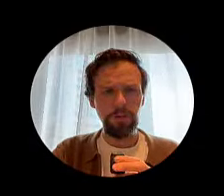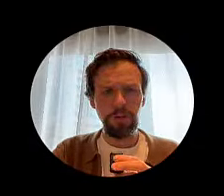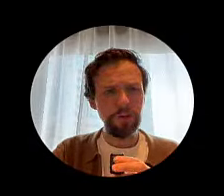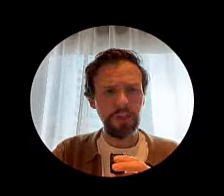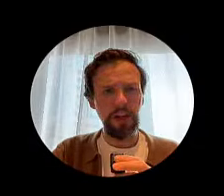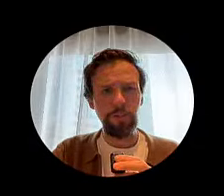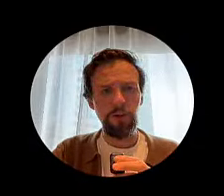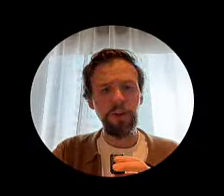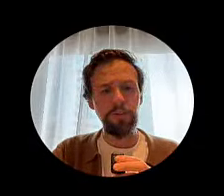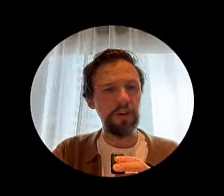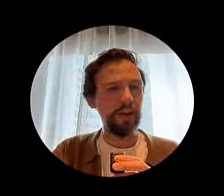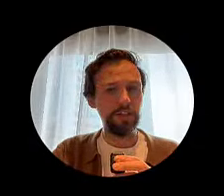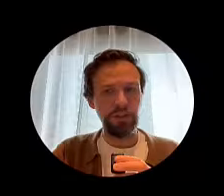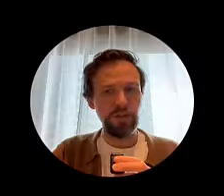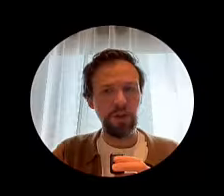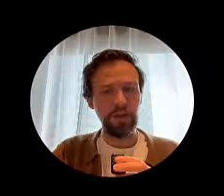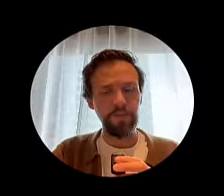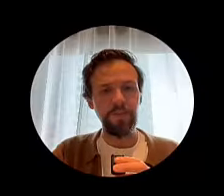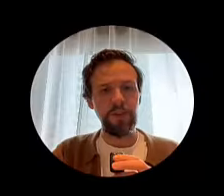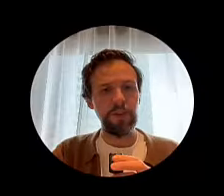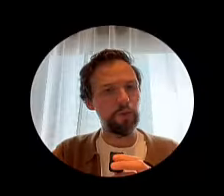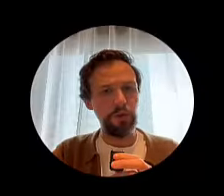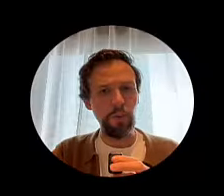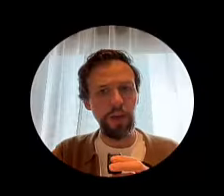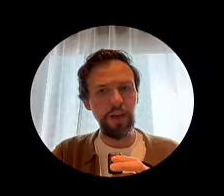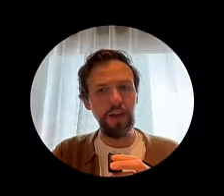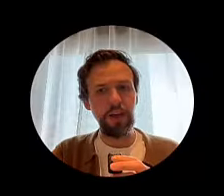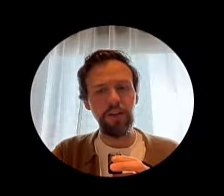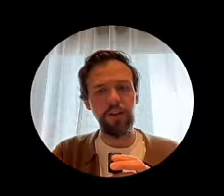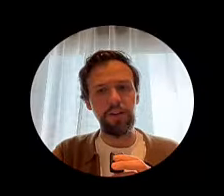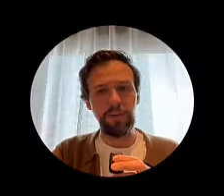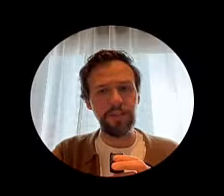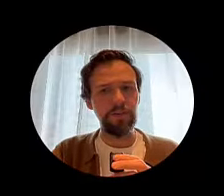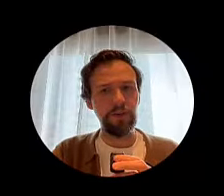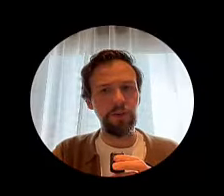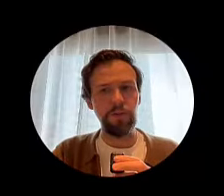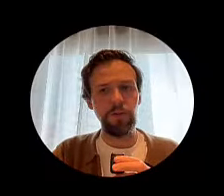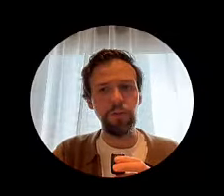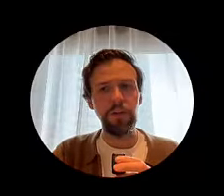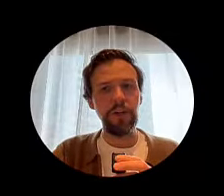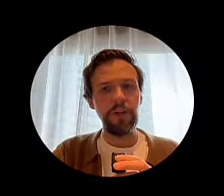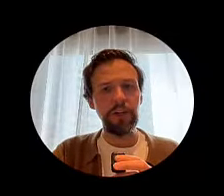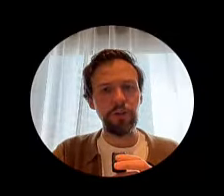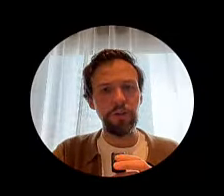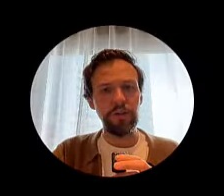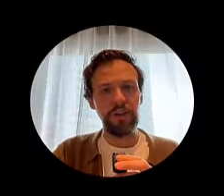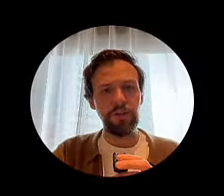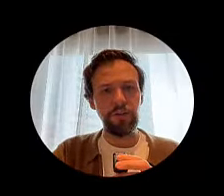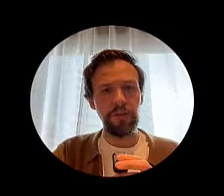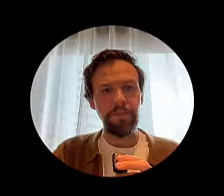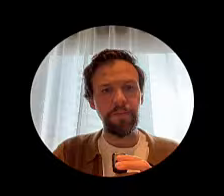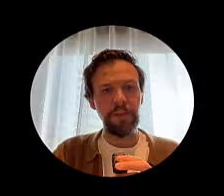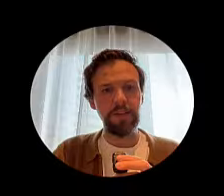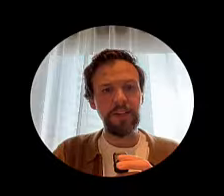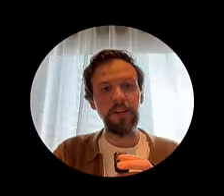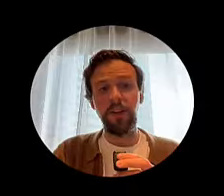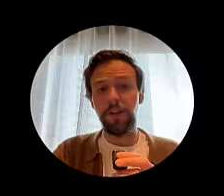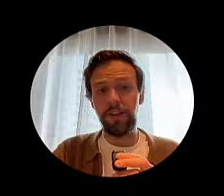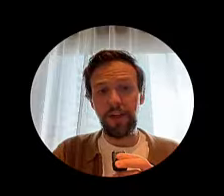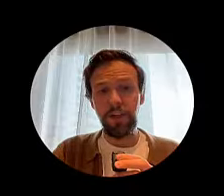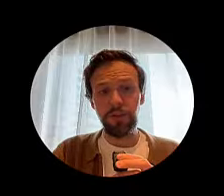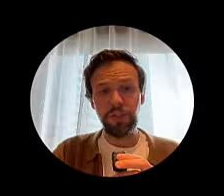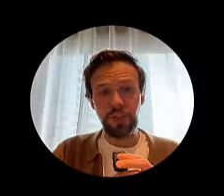little bit confused at that point, but I just nodded. They turned away again, typed something on their phone, and showed it again to me. It